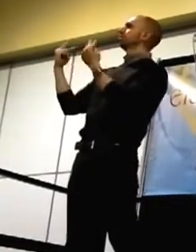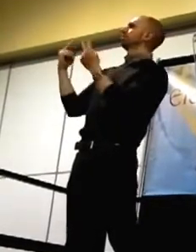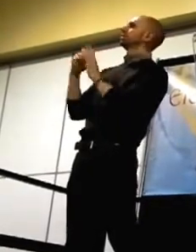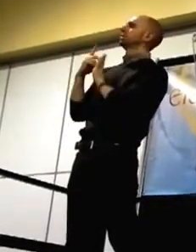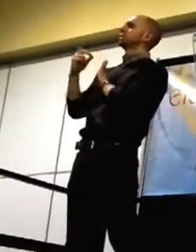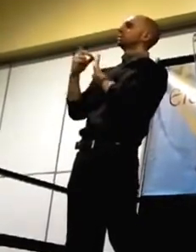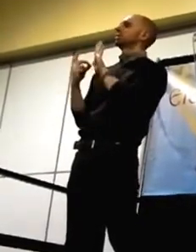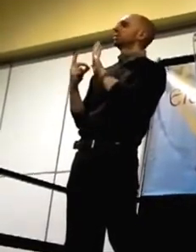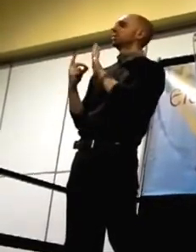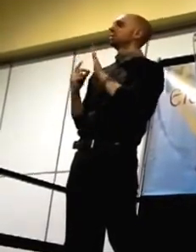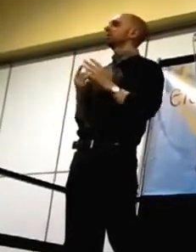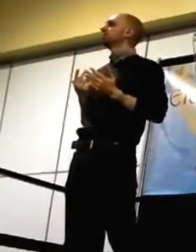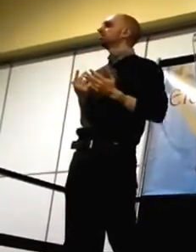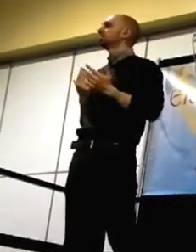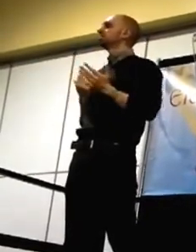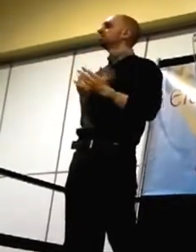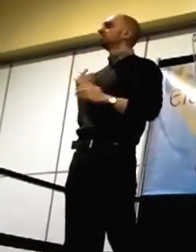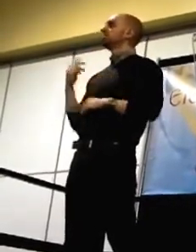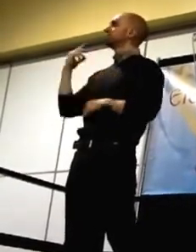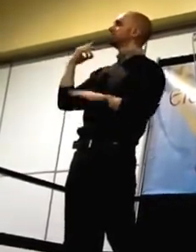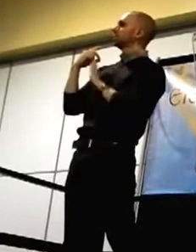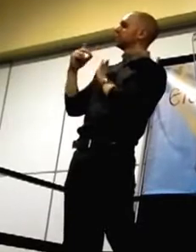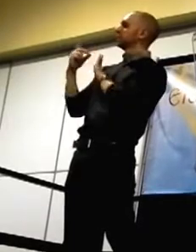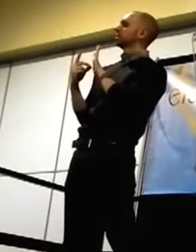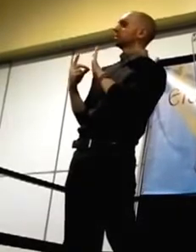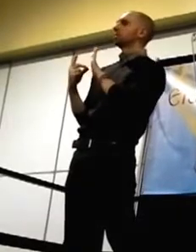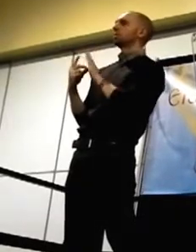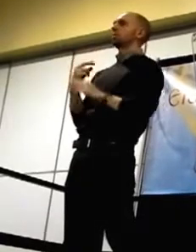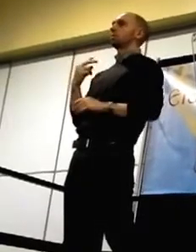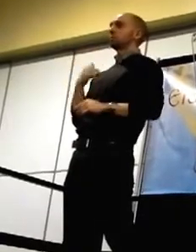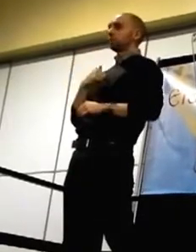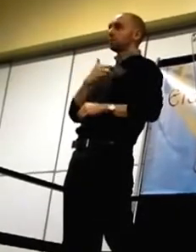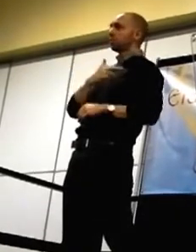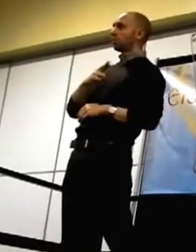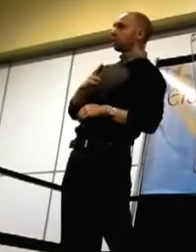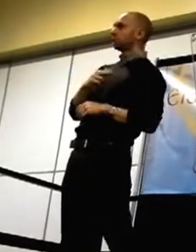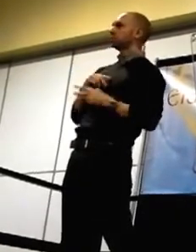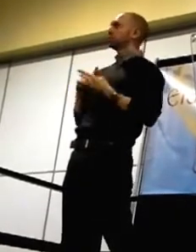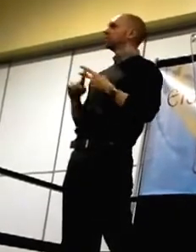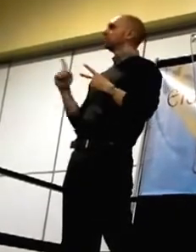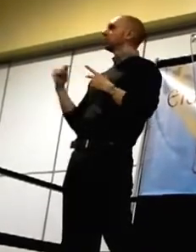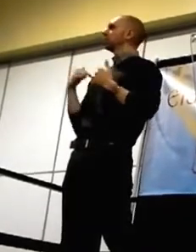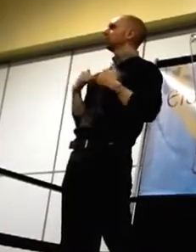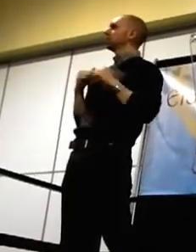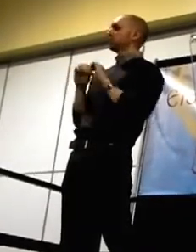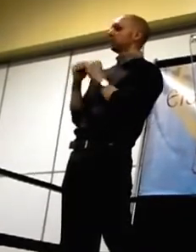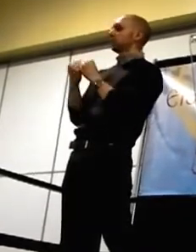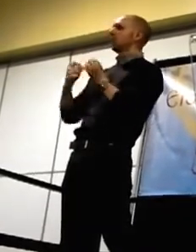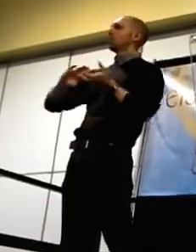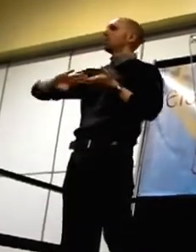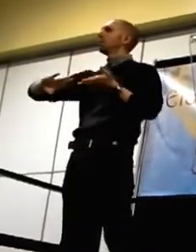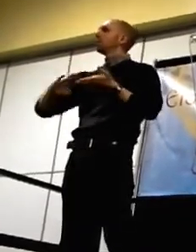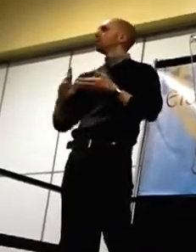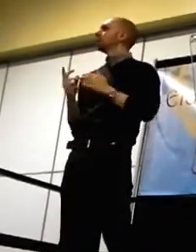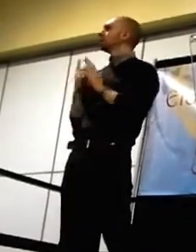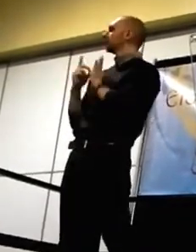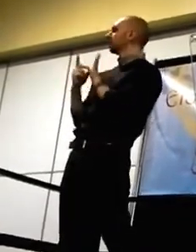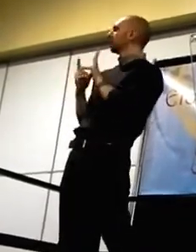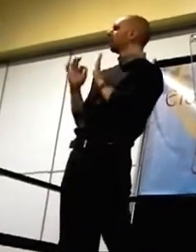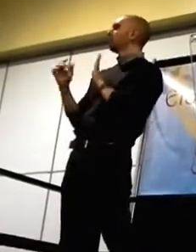discrimination, whether it's religious or social or economical or tribal, you name